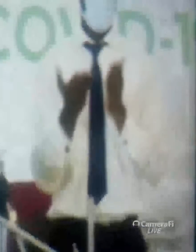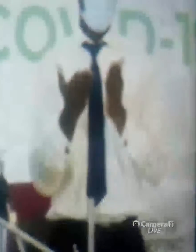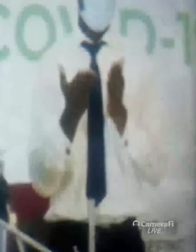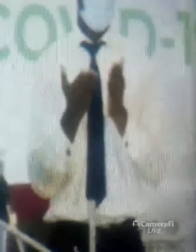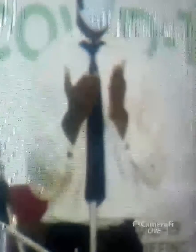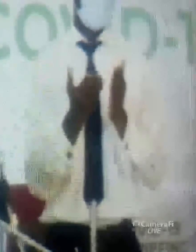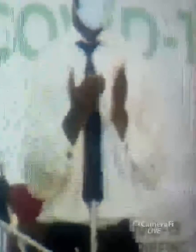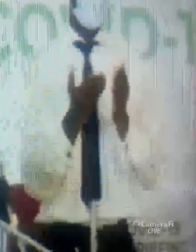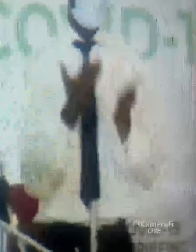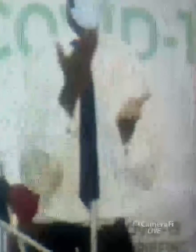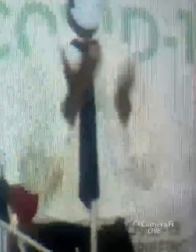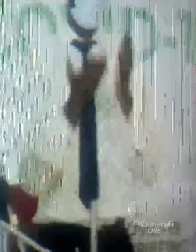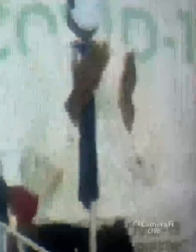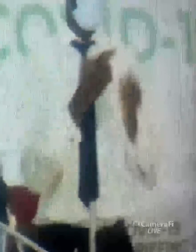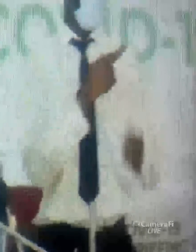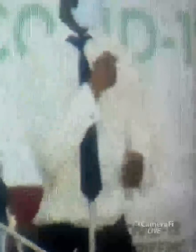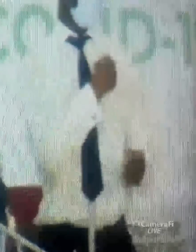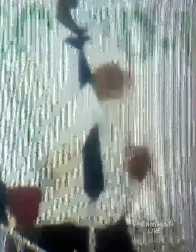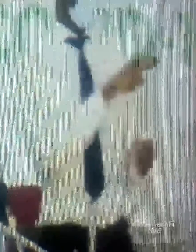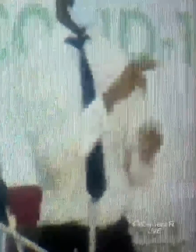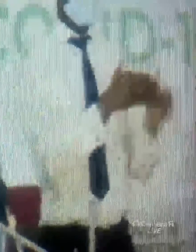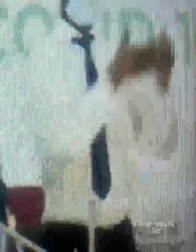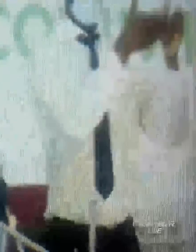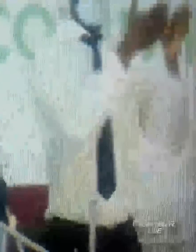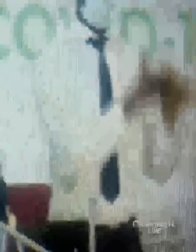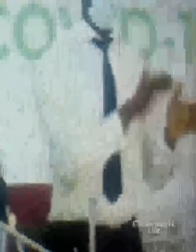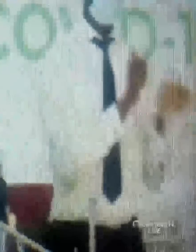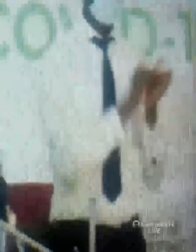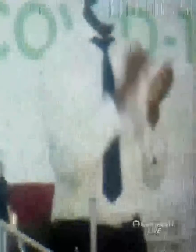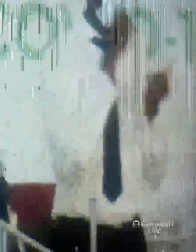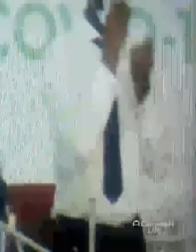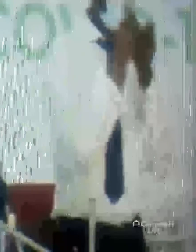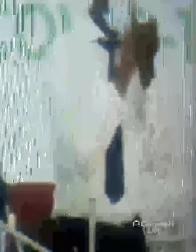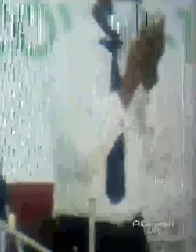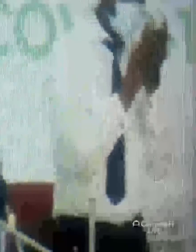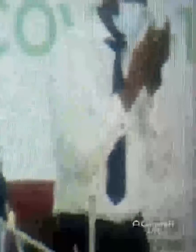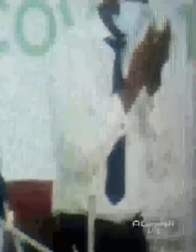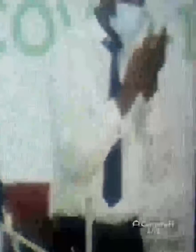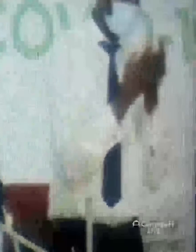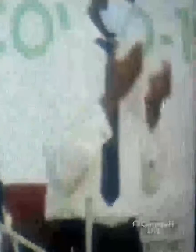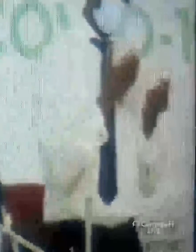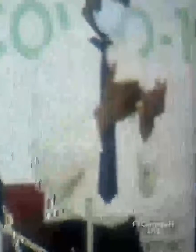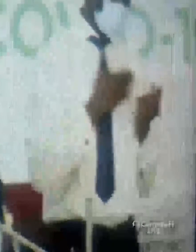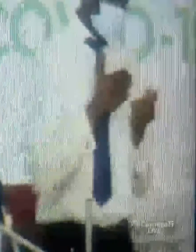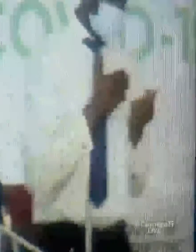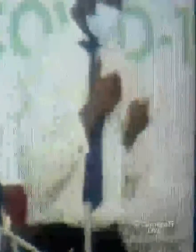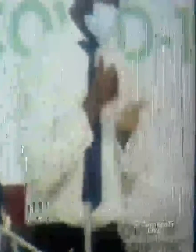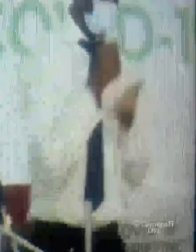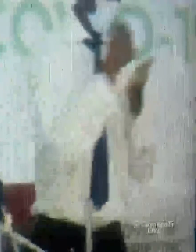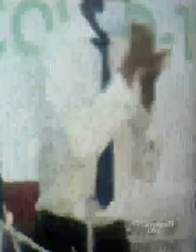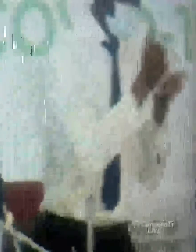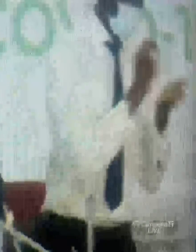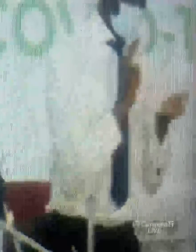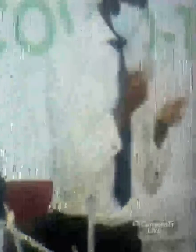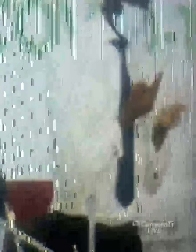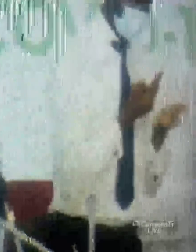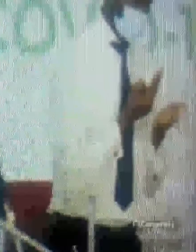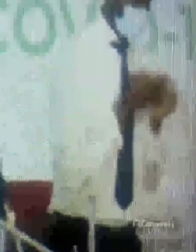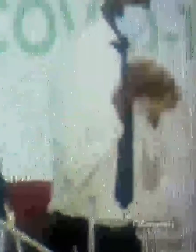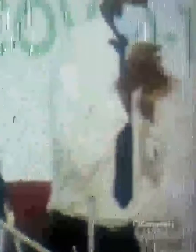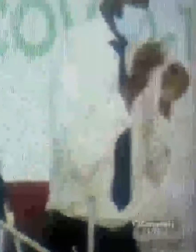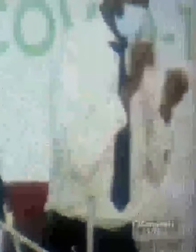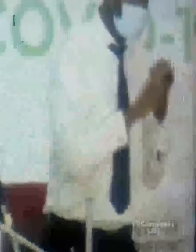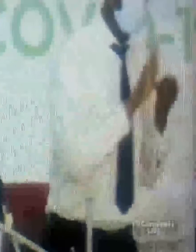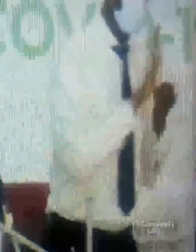leader, you know, who understands even better than we do, to explain that it is not against the religion,